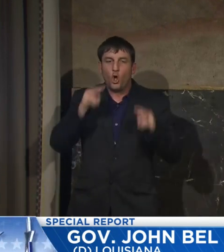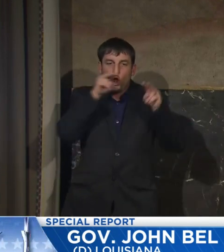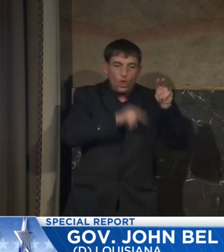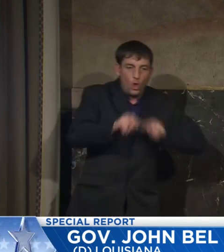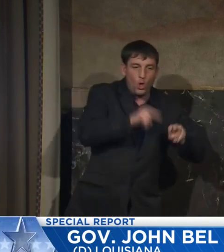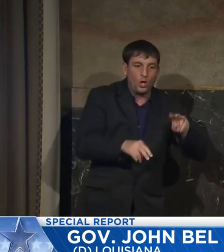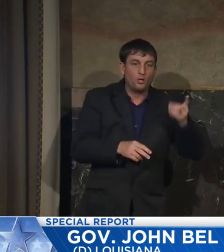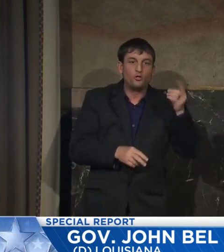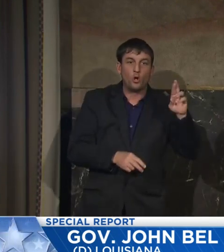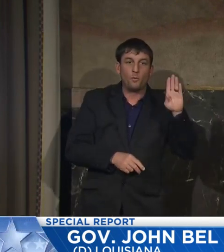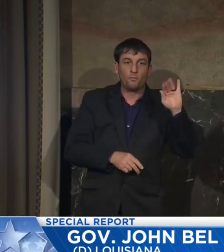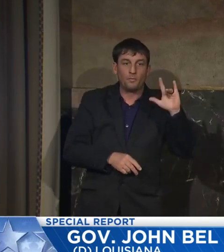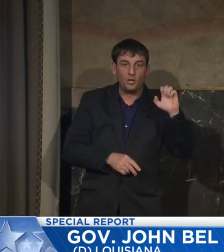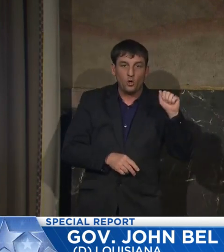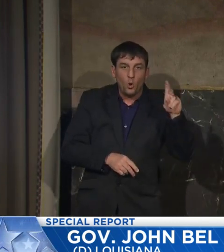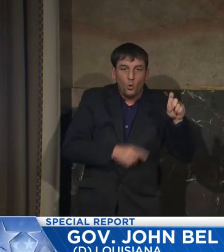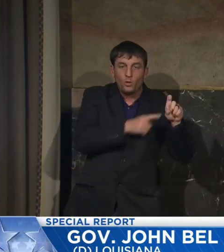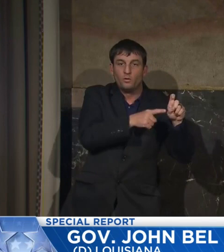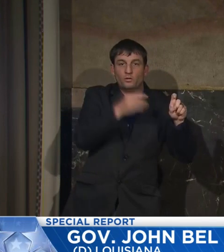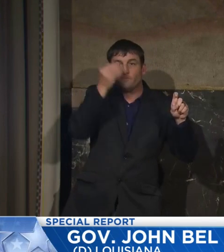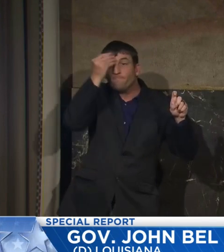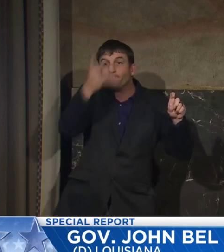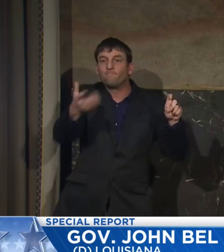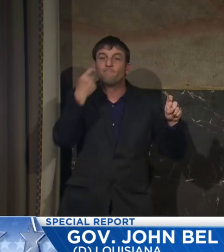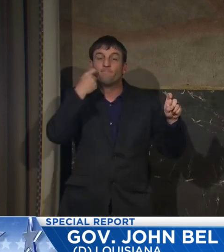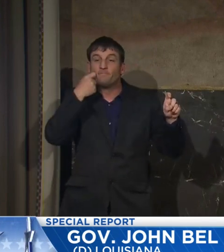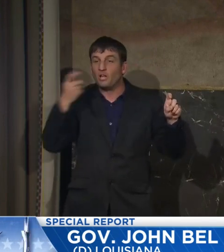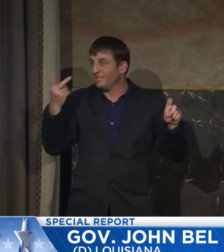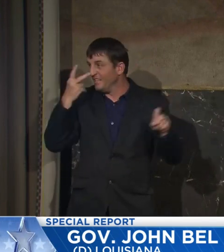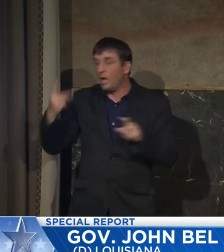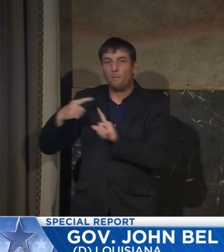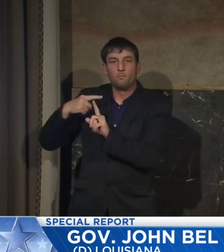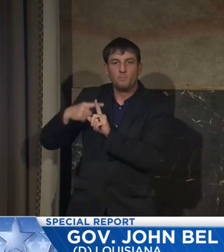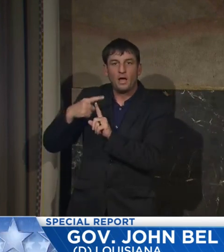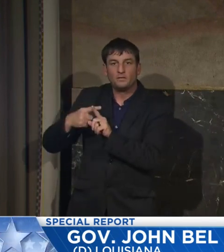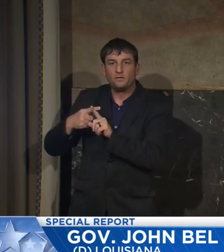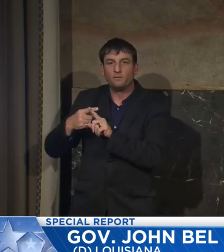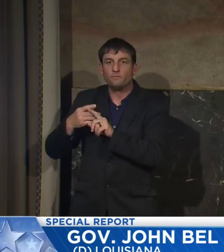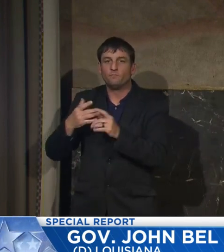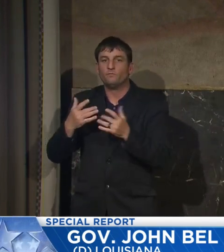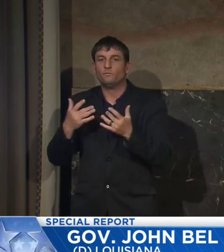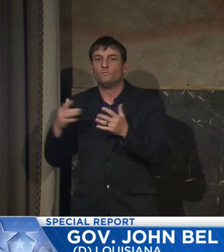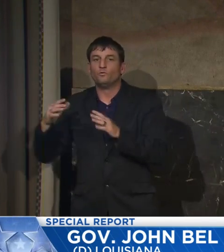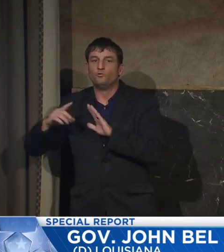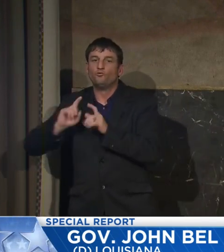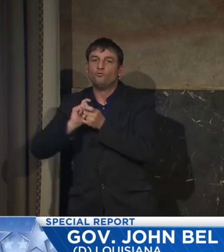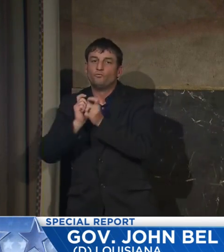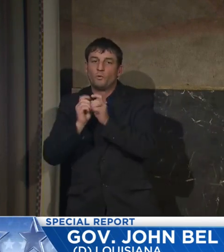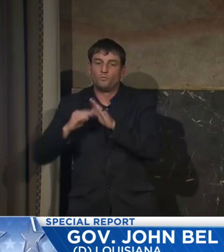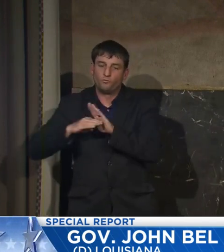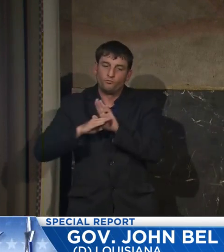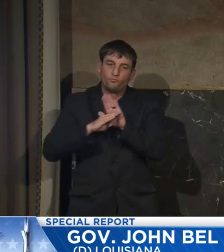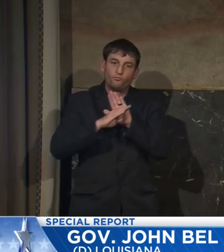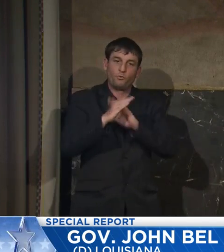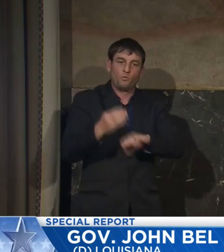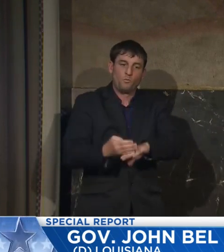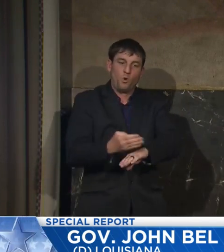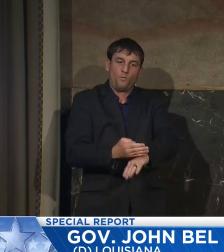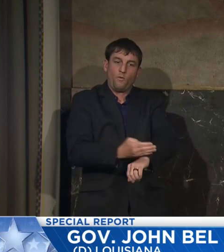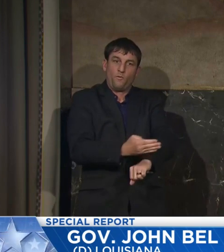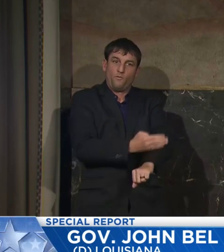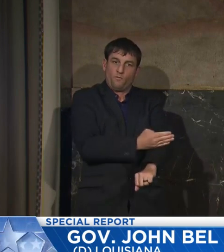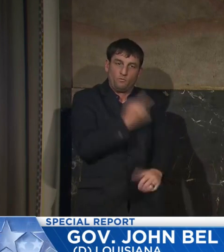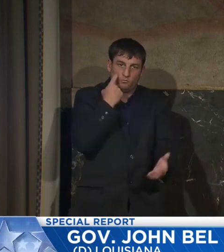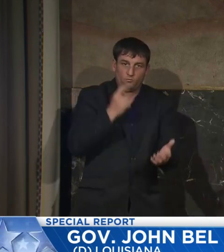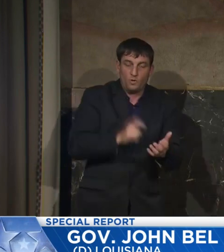overall trends are positive for the state of Louisiana. And I think it bears mentioning because it's, in